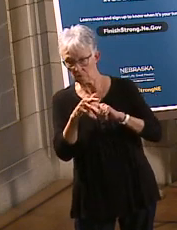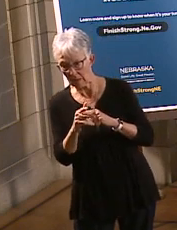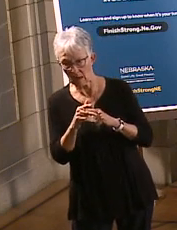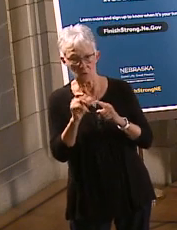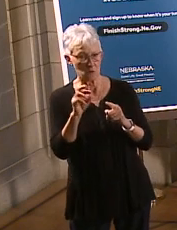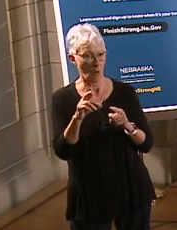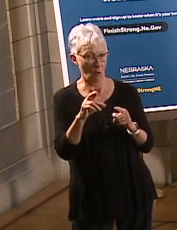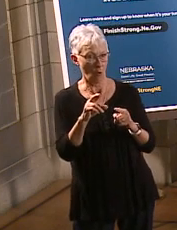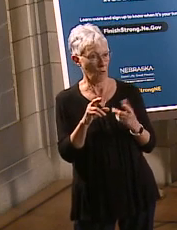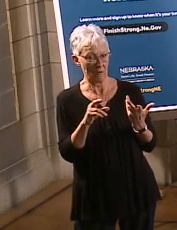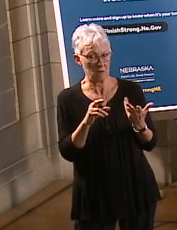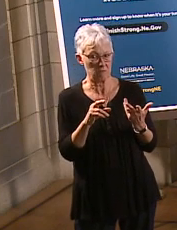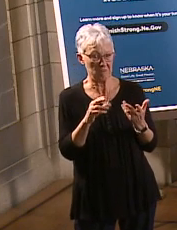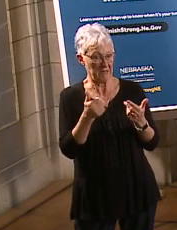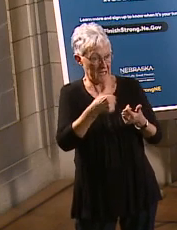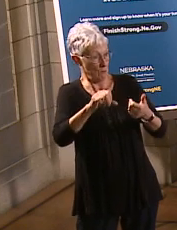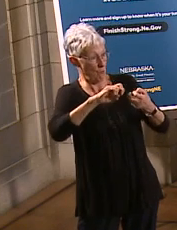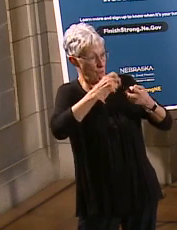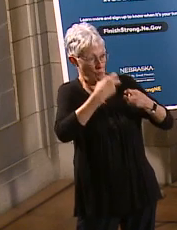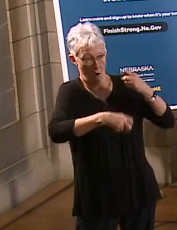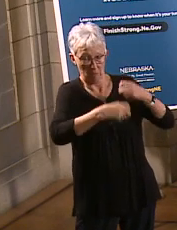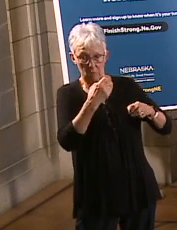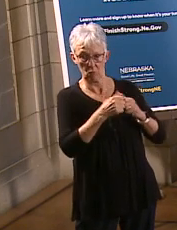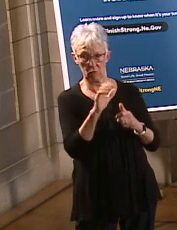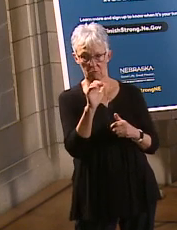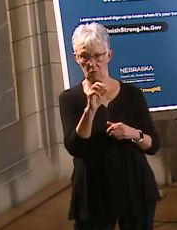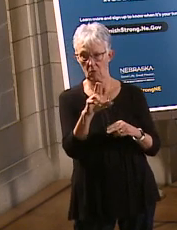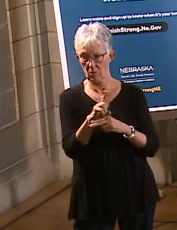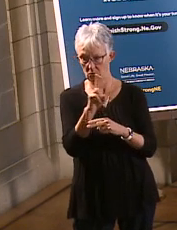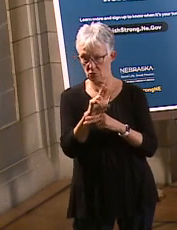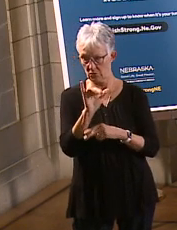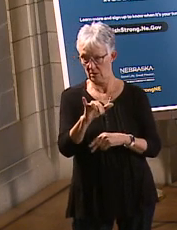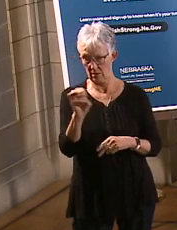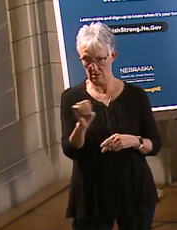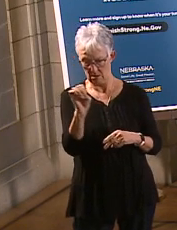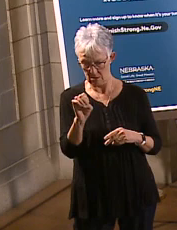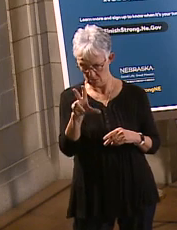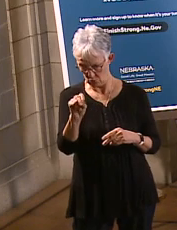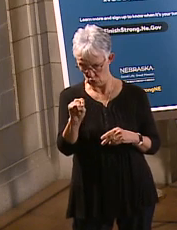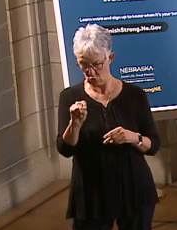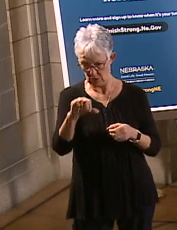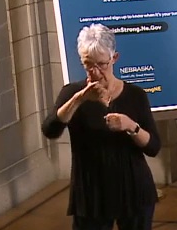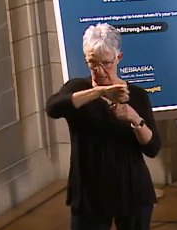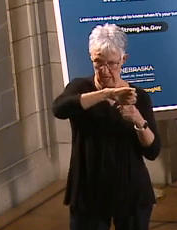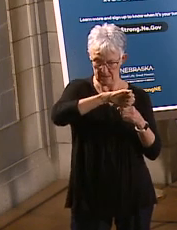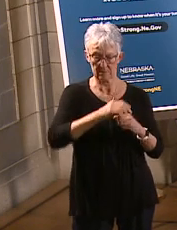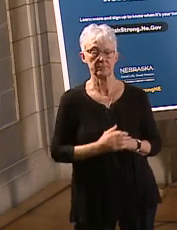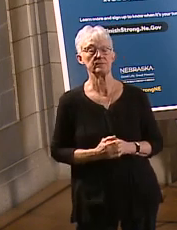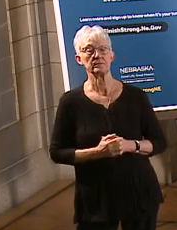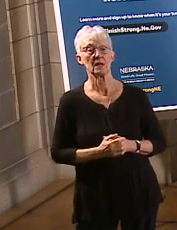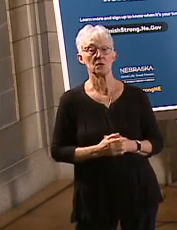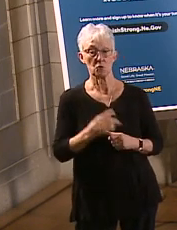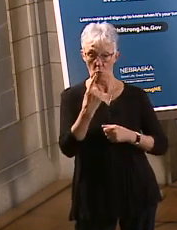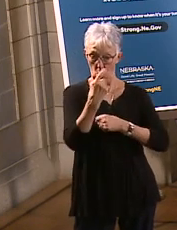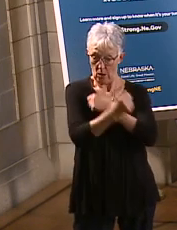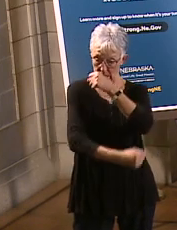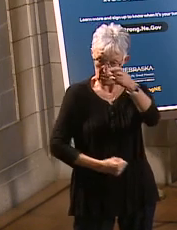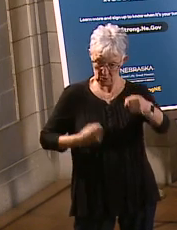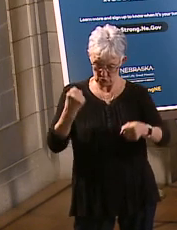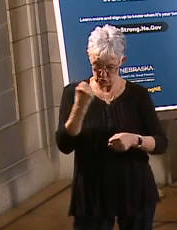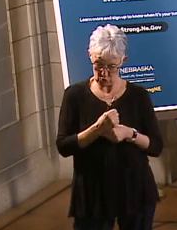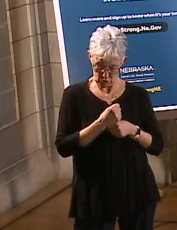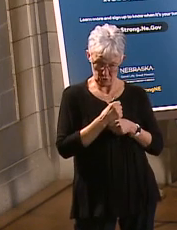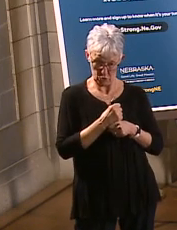at the Department of Administrative Services, Transportation Services Bureau, that then afterwards extracted the data, pulled out the